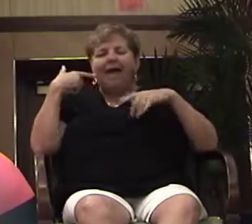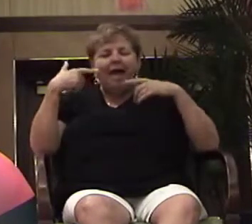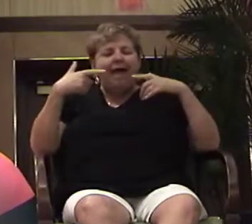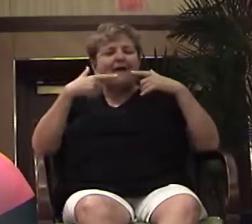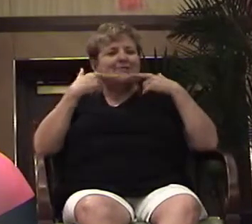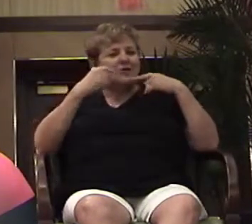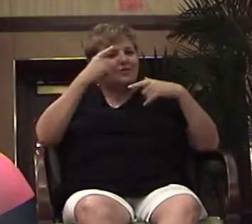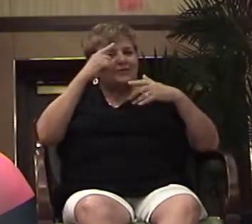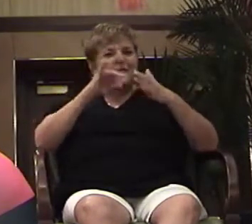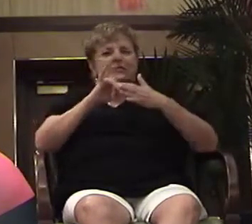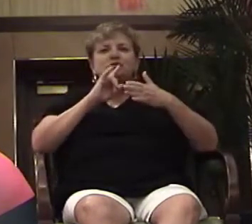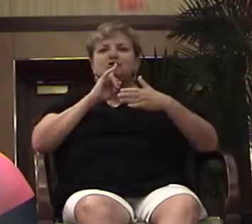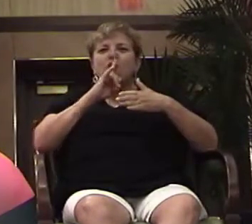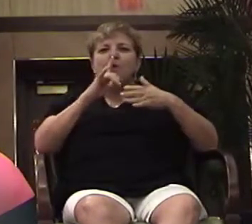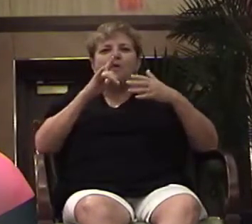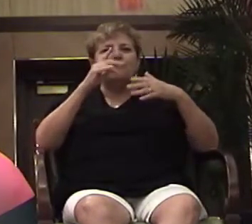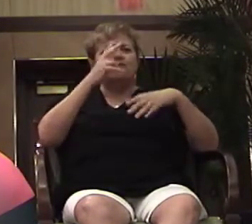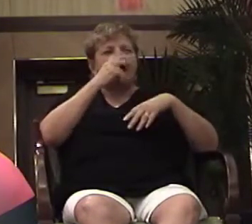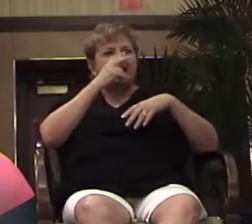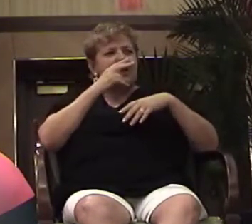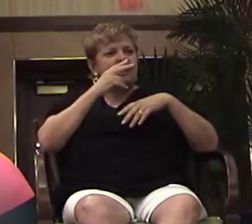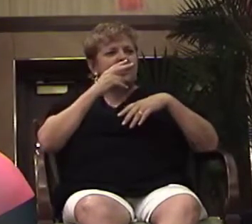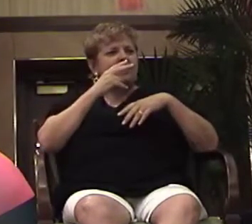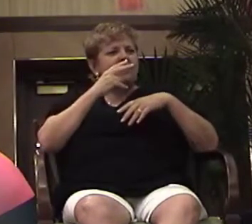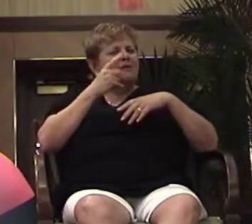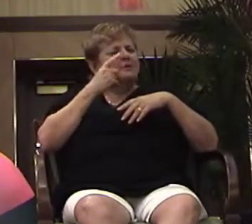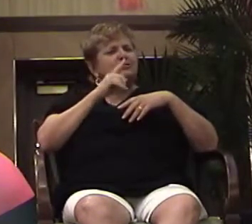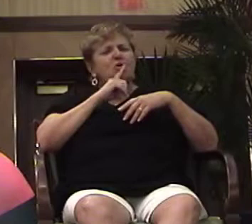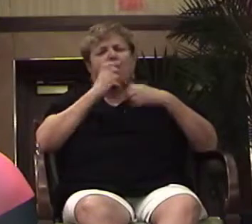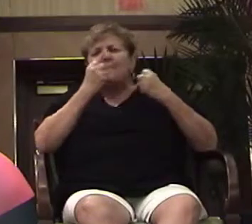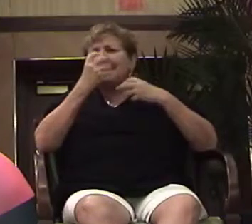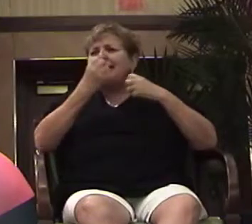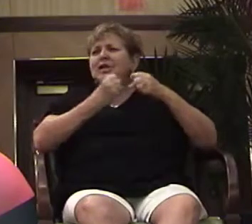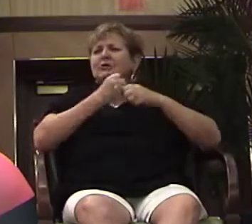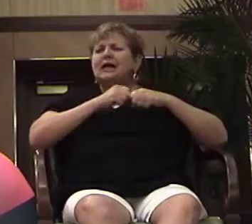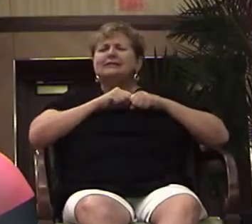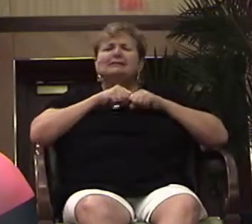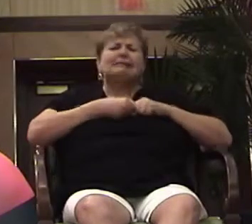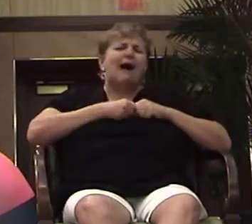those years I suffered not knowing if I was my mother's little girl.